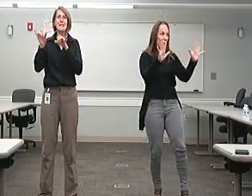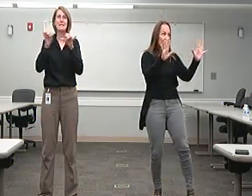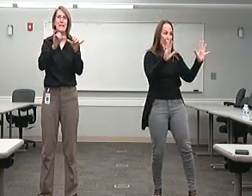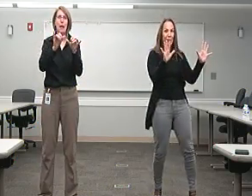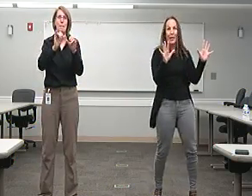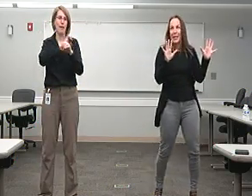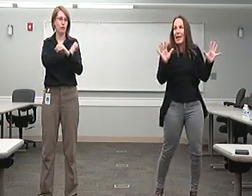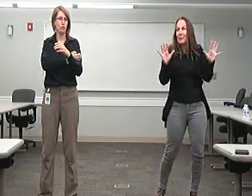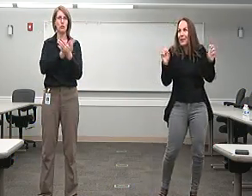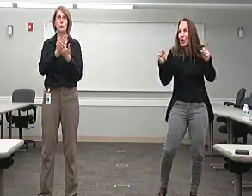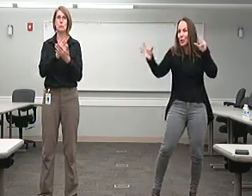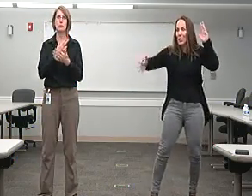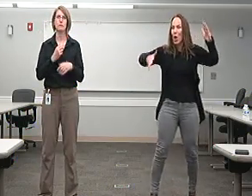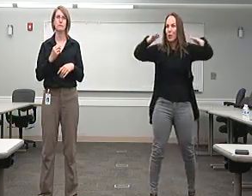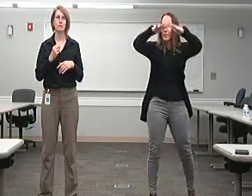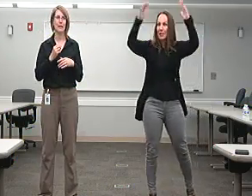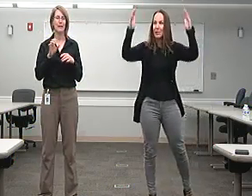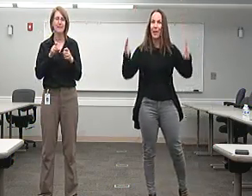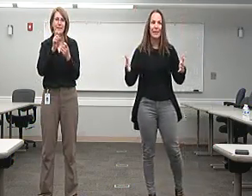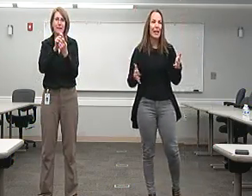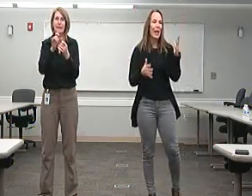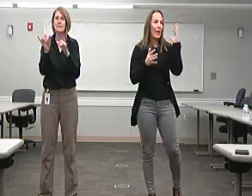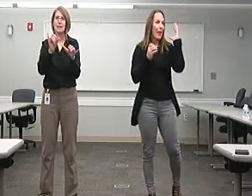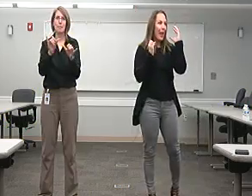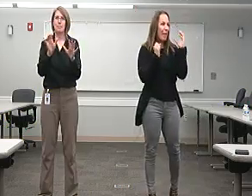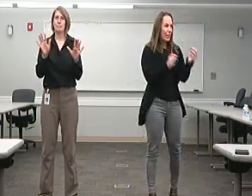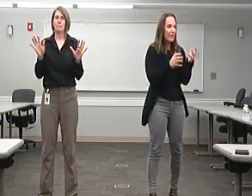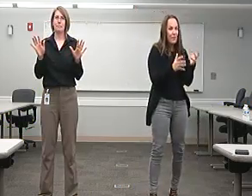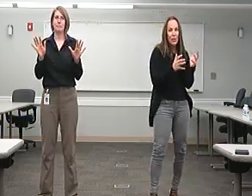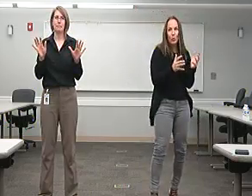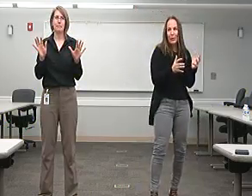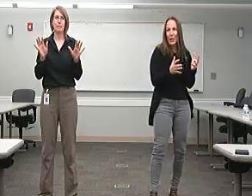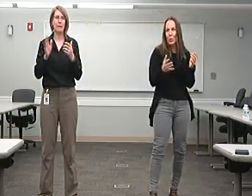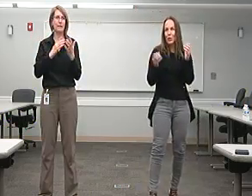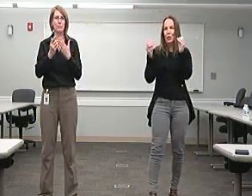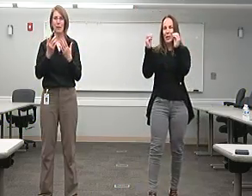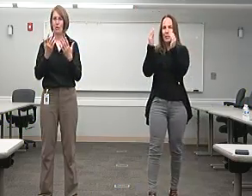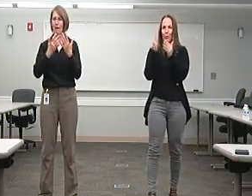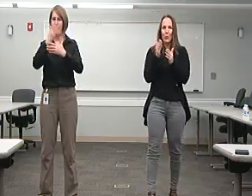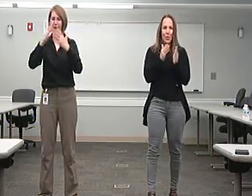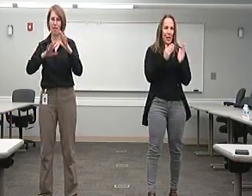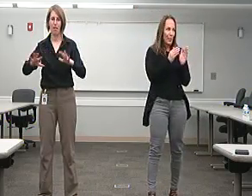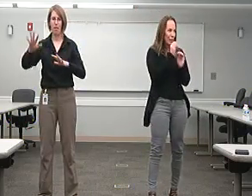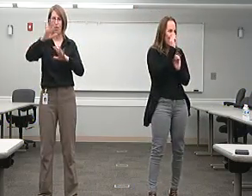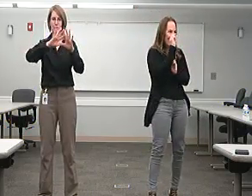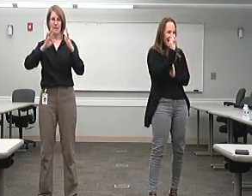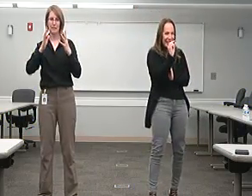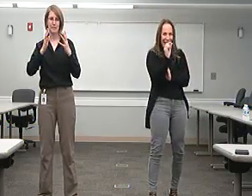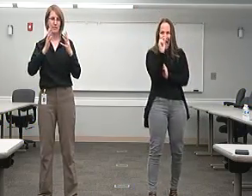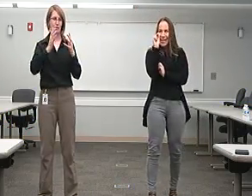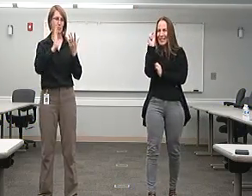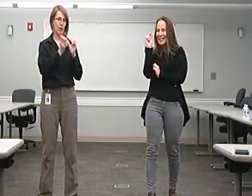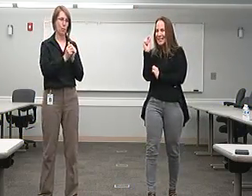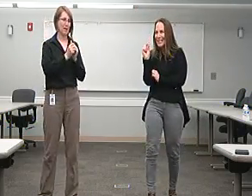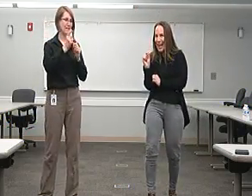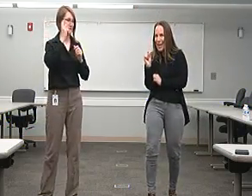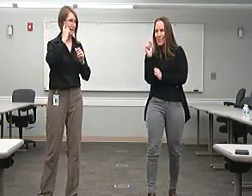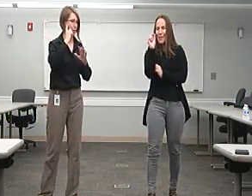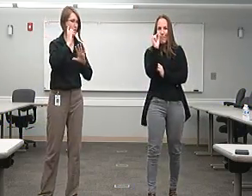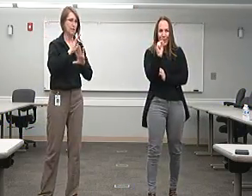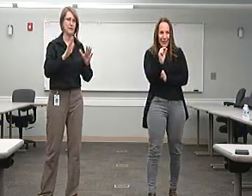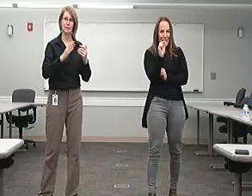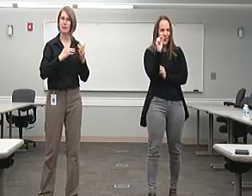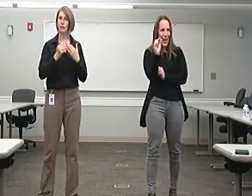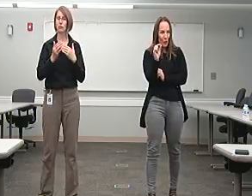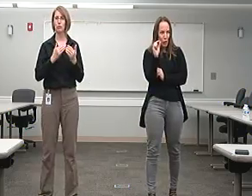10 fingers and all of this space. The visual language is broken up into the exact same bits of